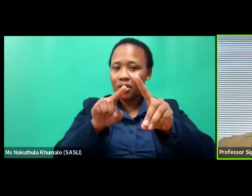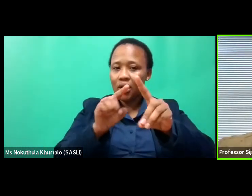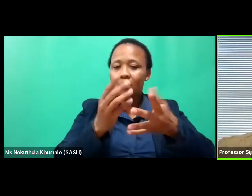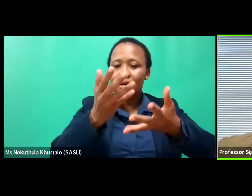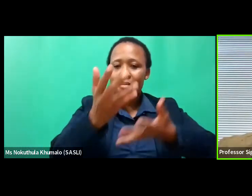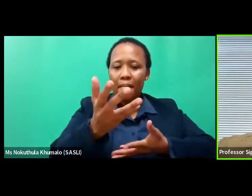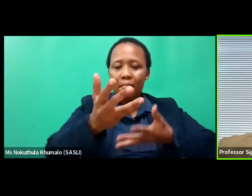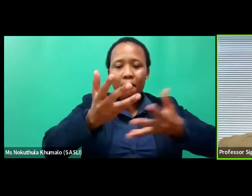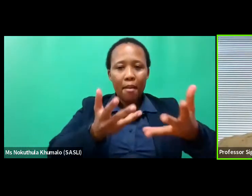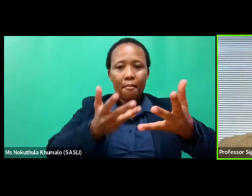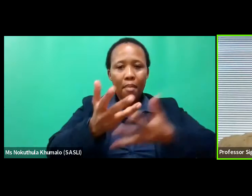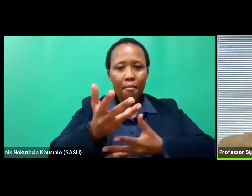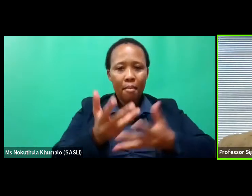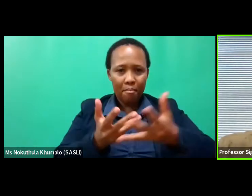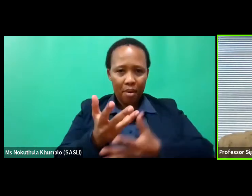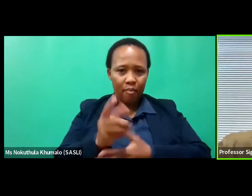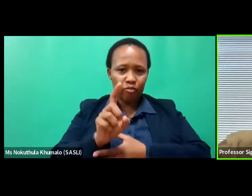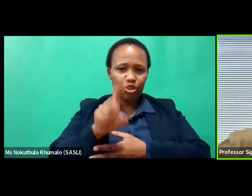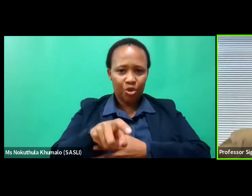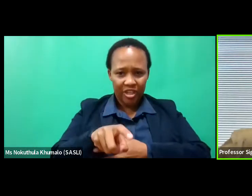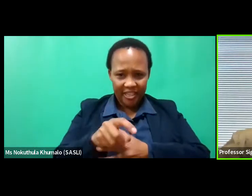but in relation to